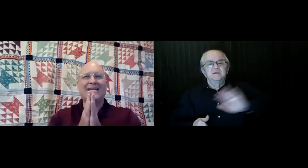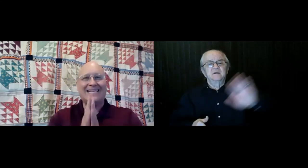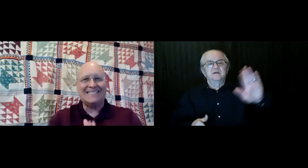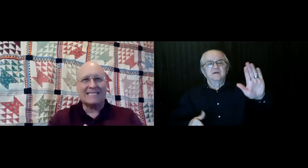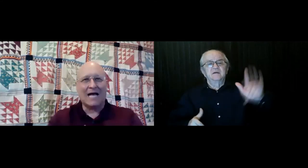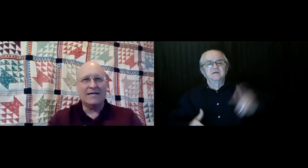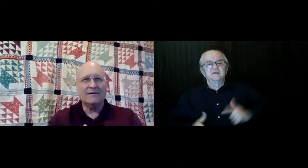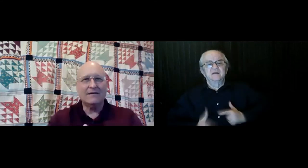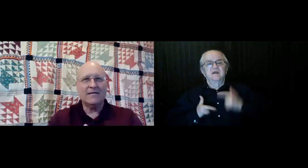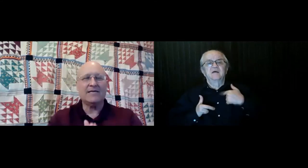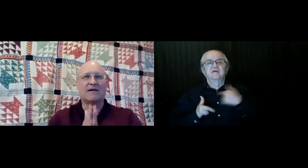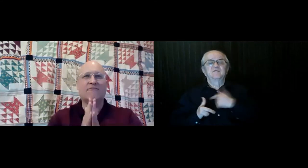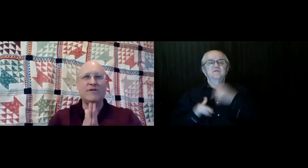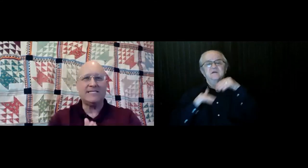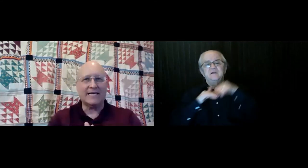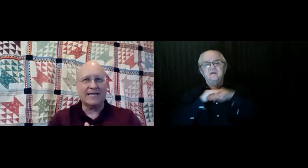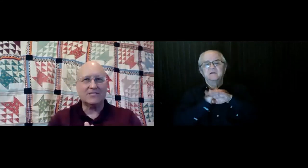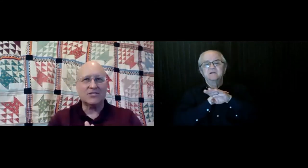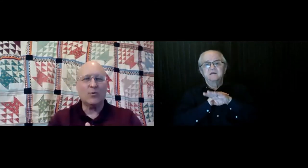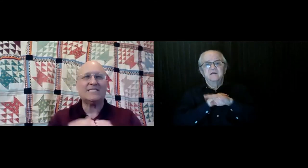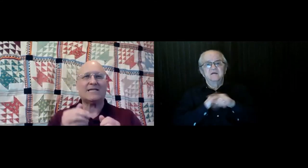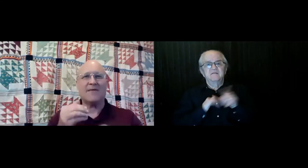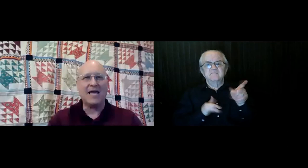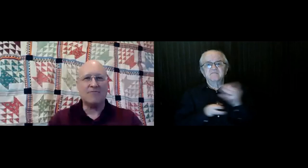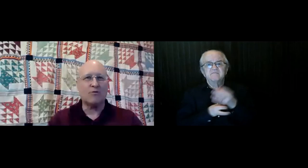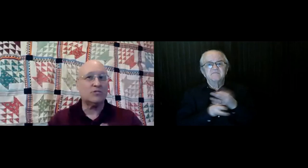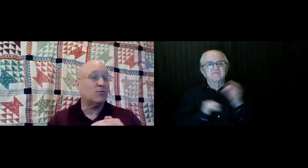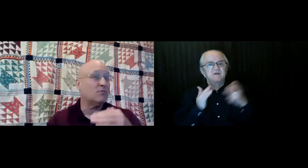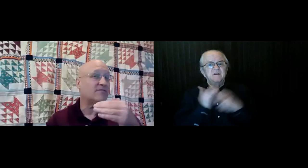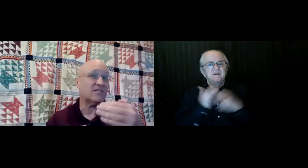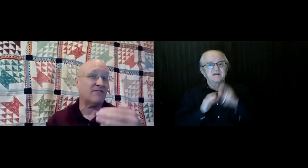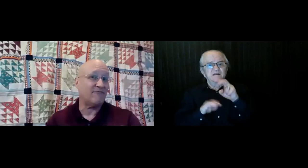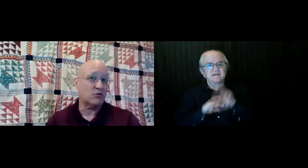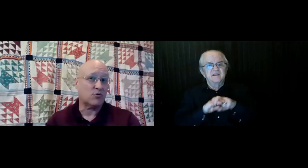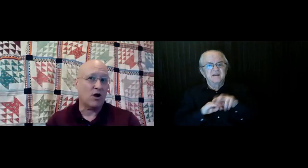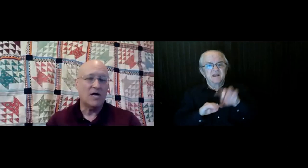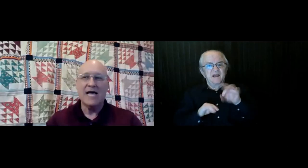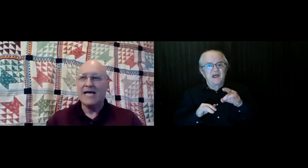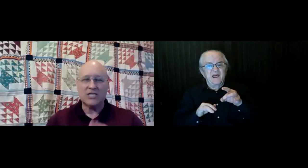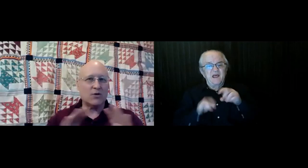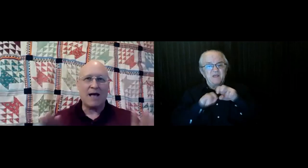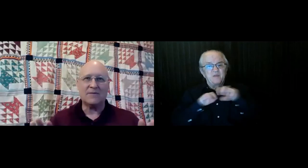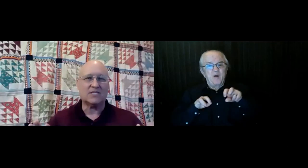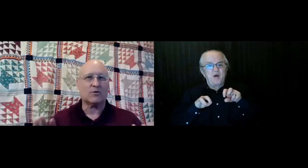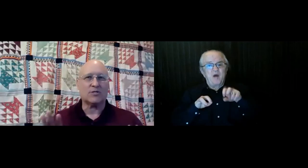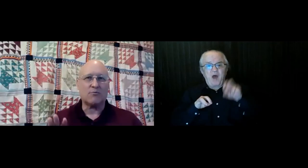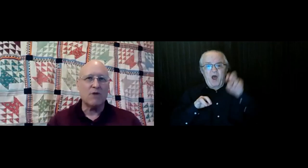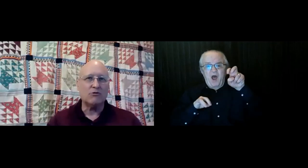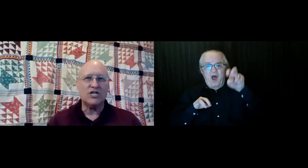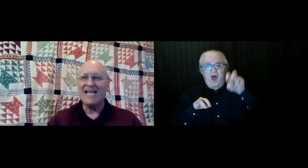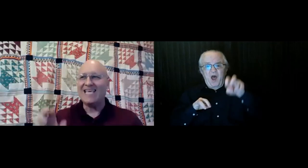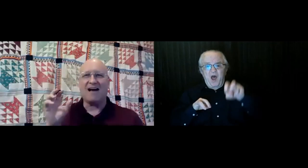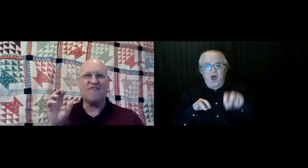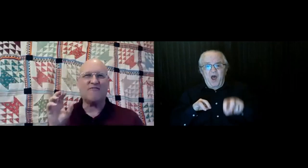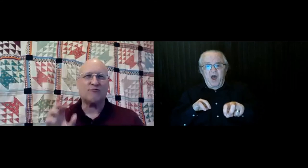We went inside. He got free tickets. We sat on the 8th row till we moved up to the 1st row. It just so happens there was a